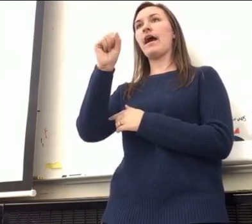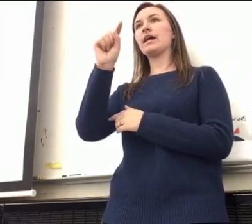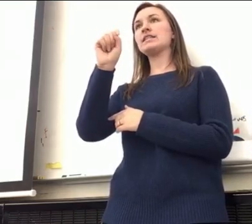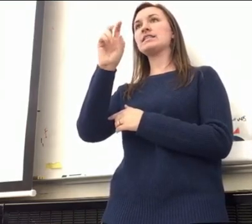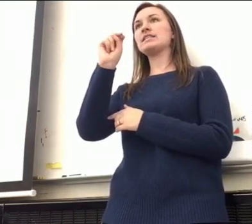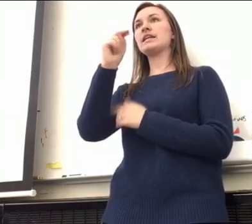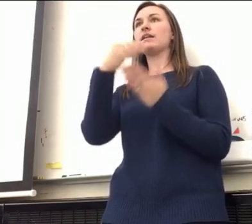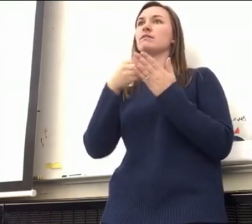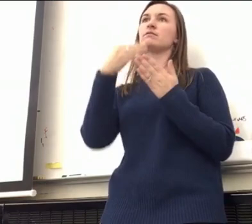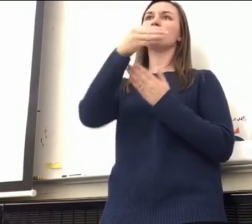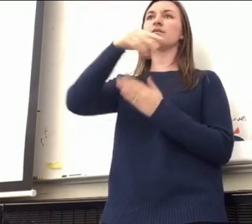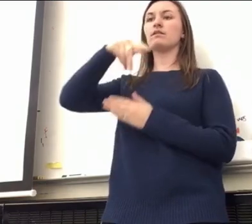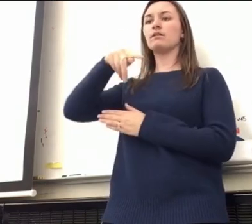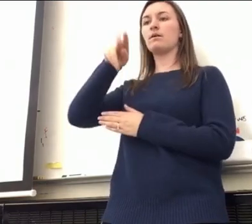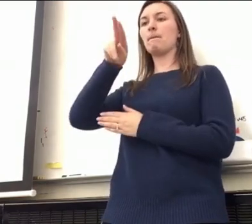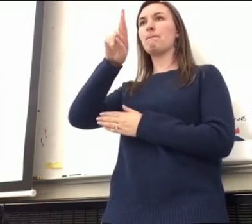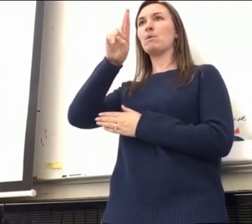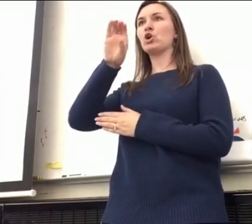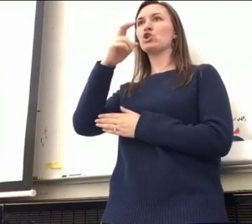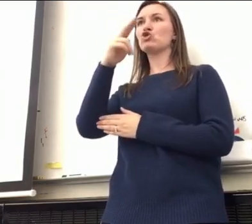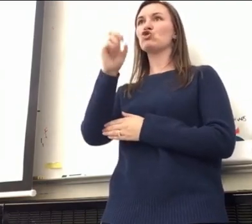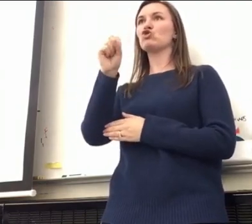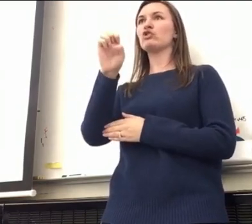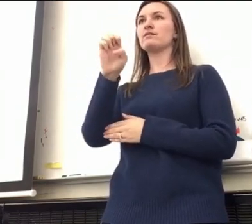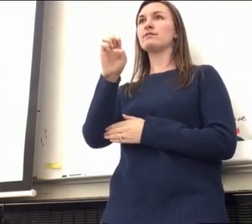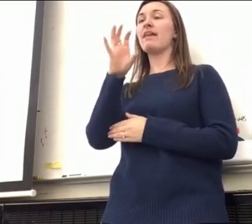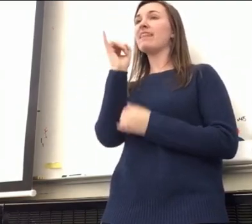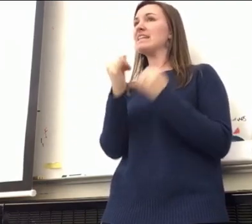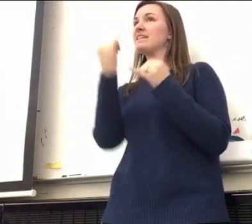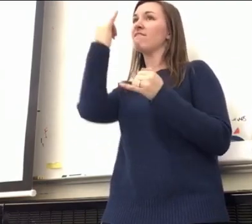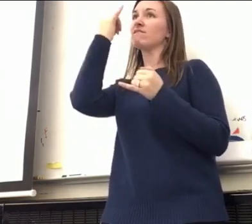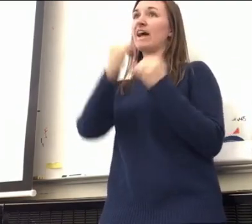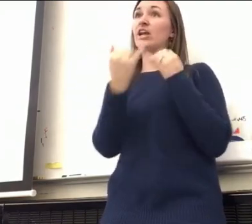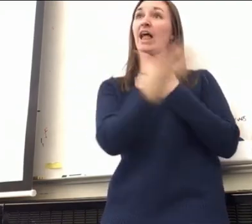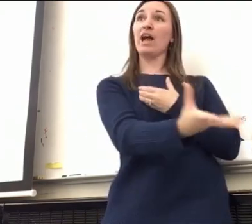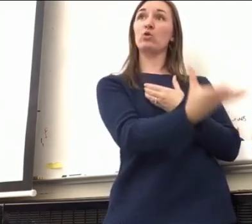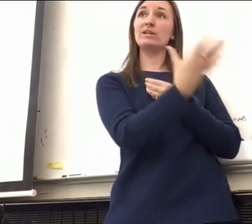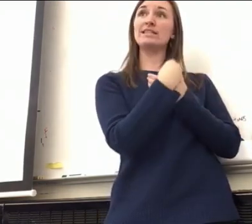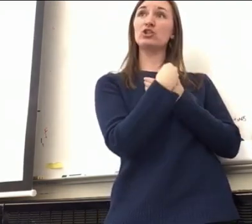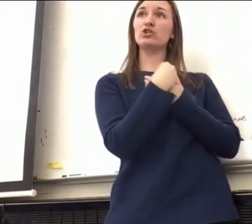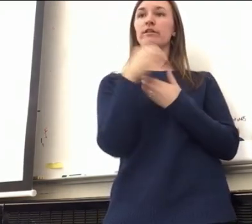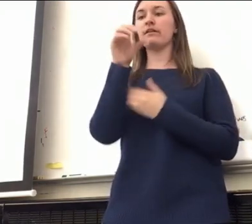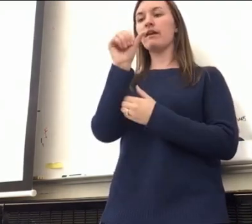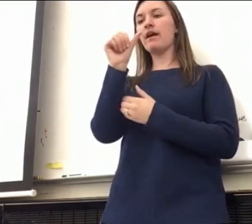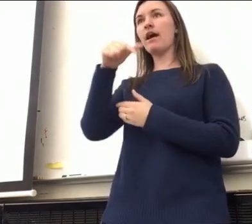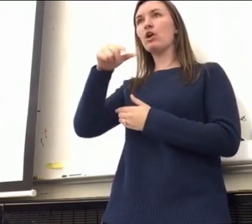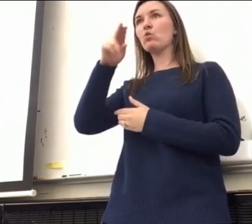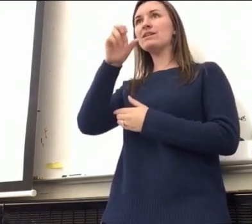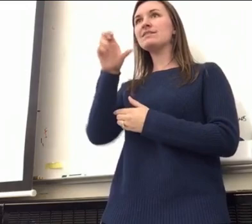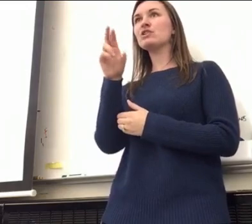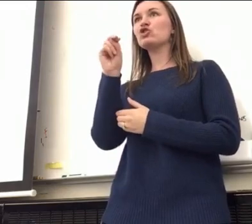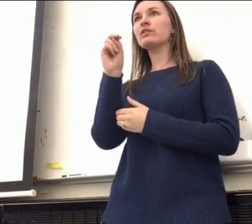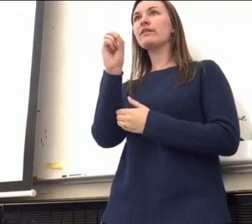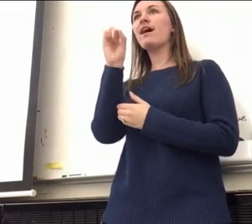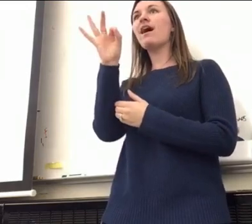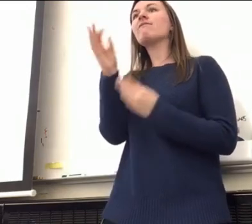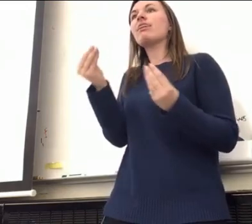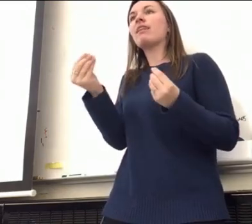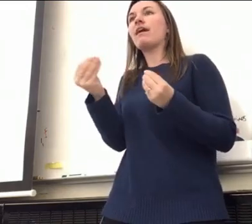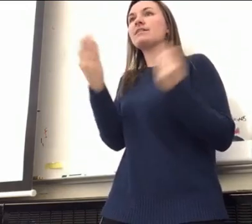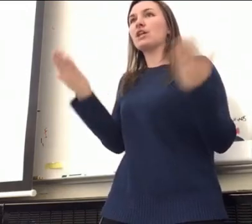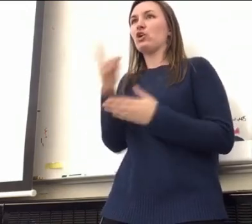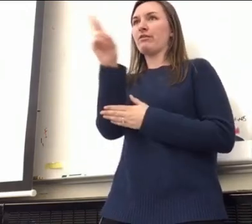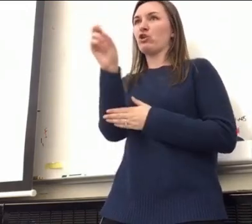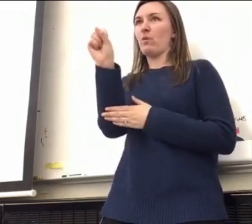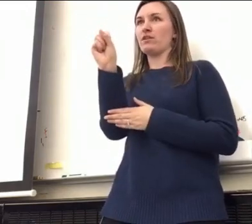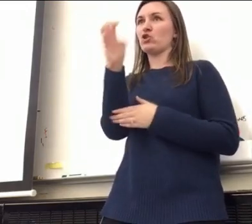starred term. The Gadsden Purchase is going to be the final acquisition of land in the continental United States. And its acquisition of land